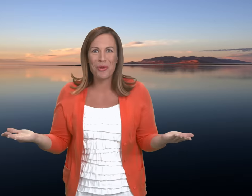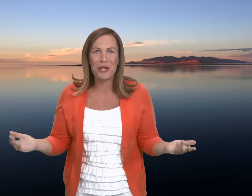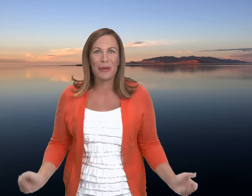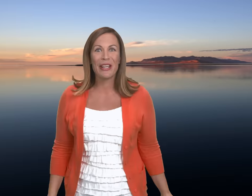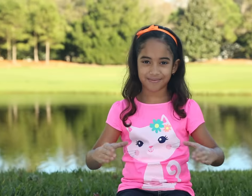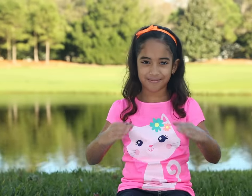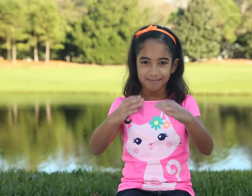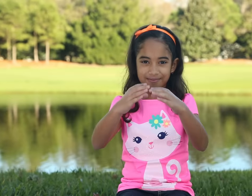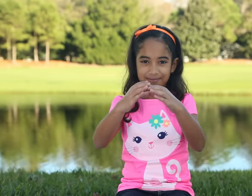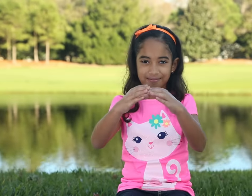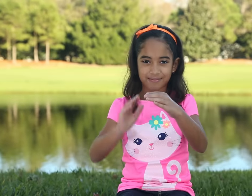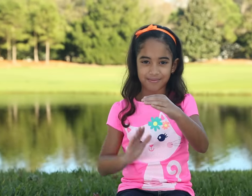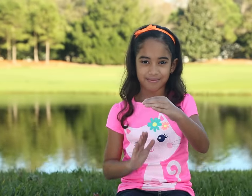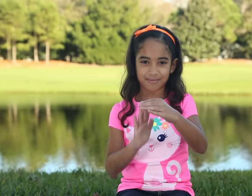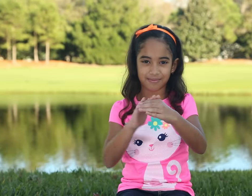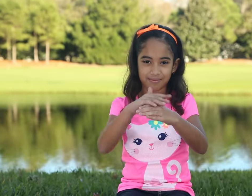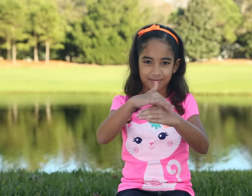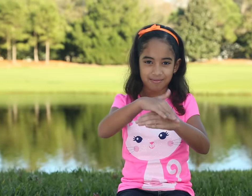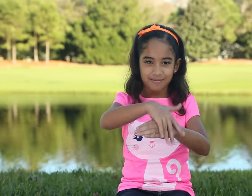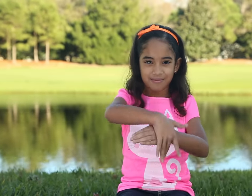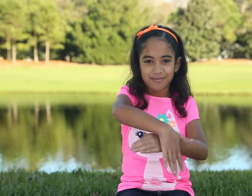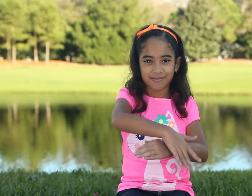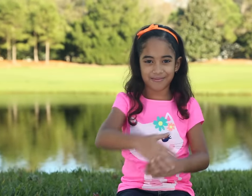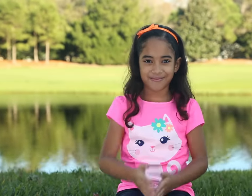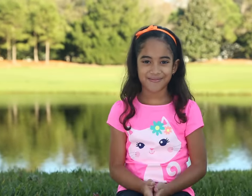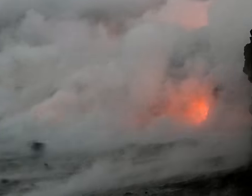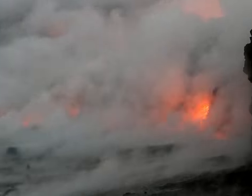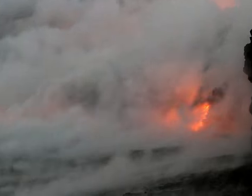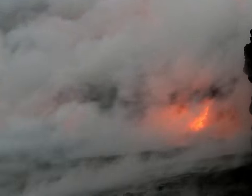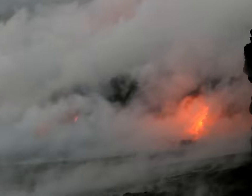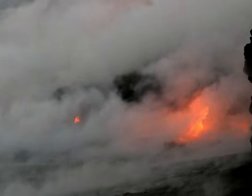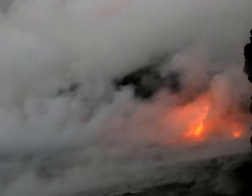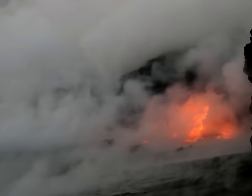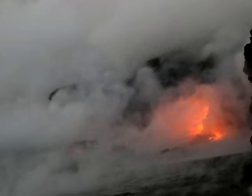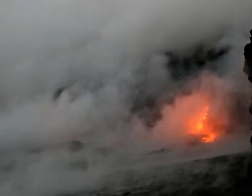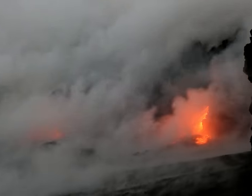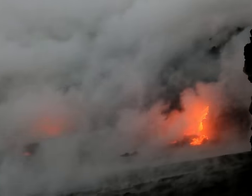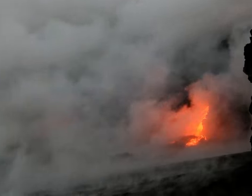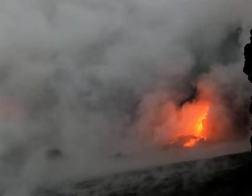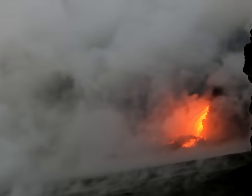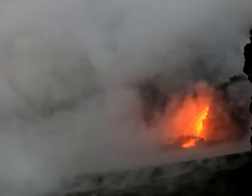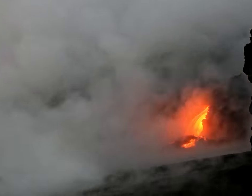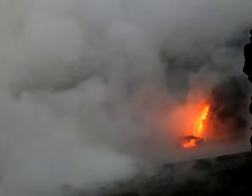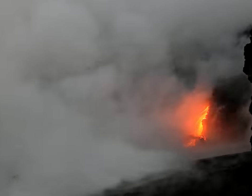were before Volcanoes in the ocean Lava from the ocean